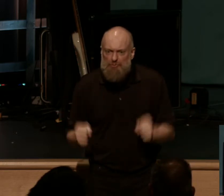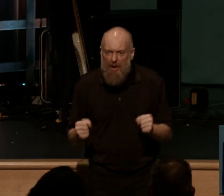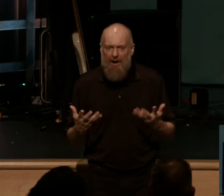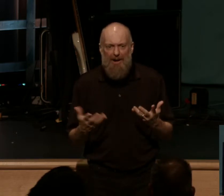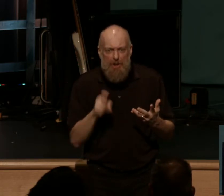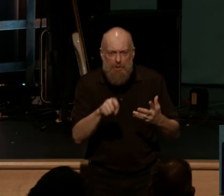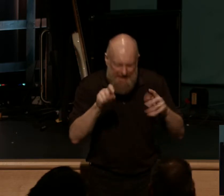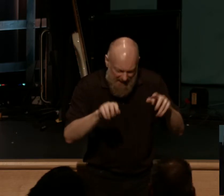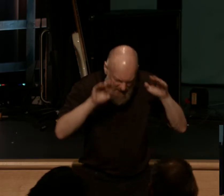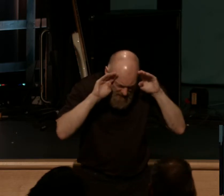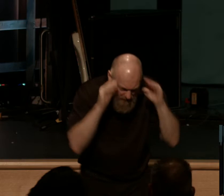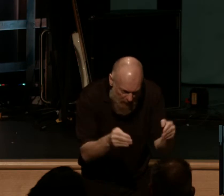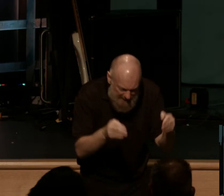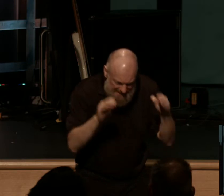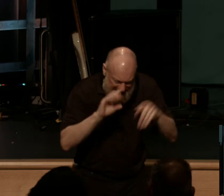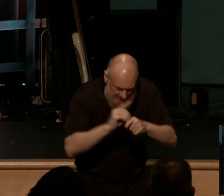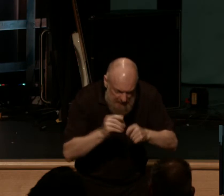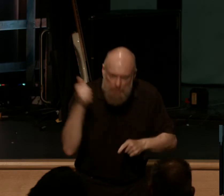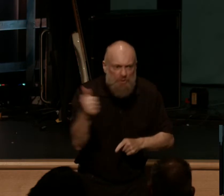There's a mindset.